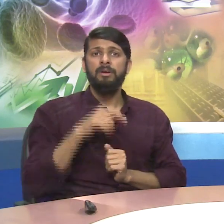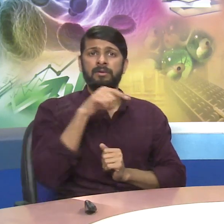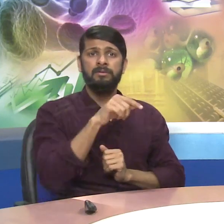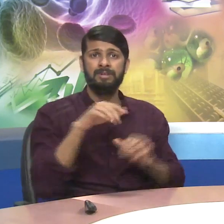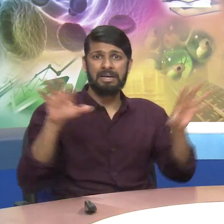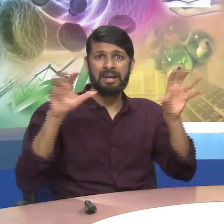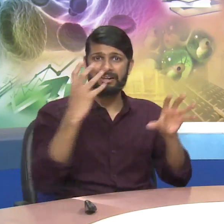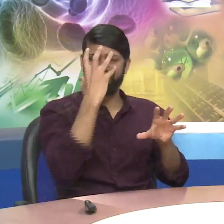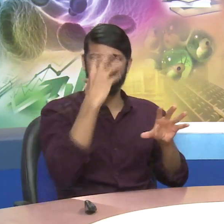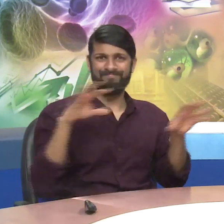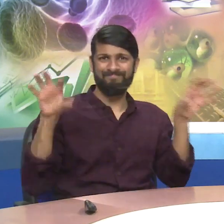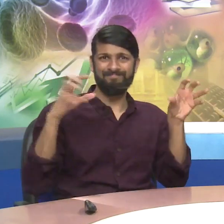The preamble